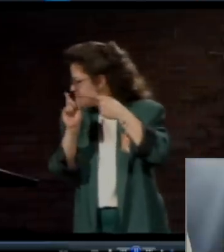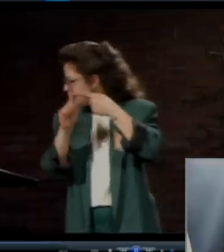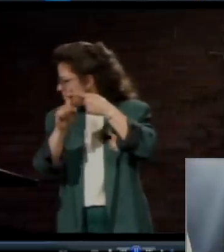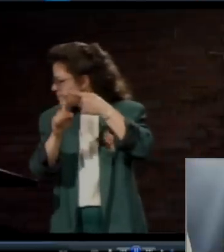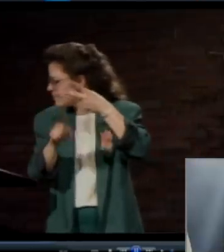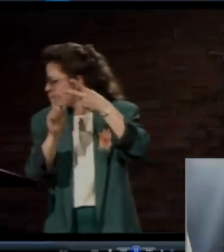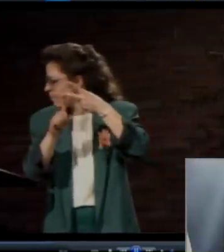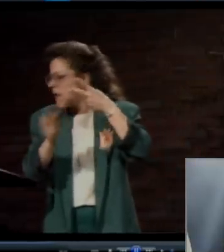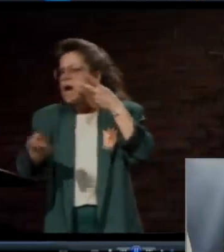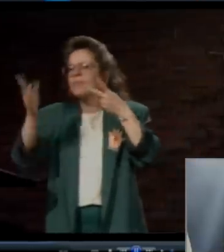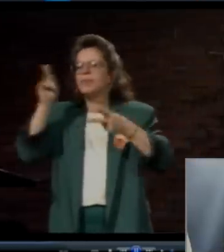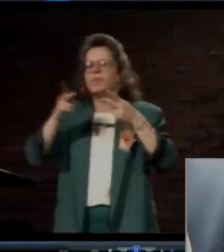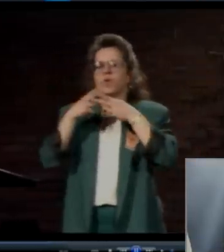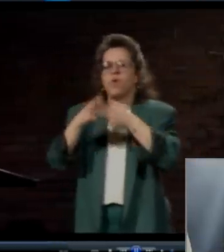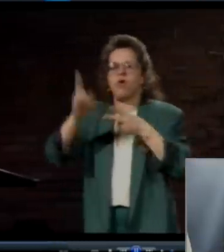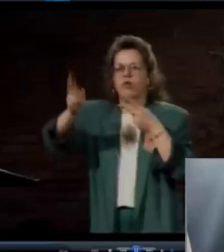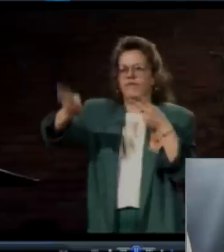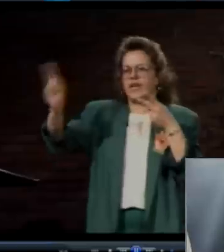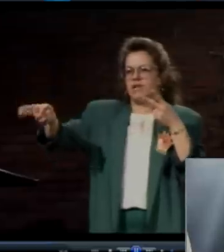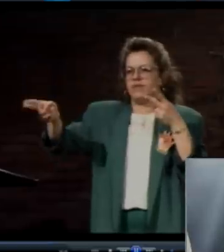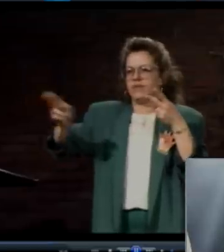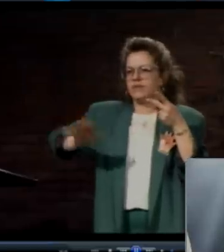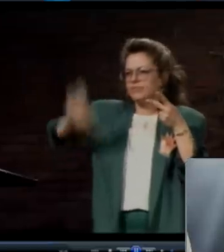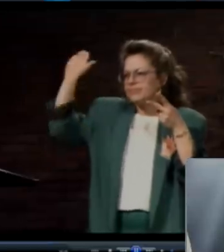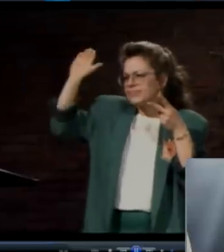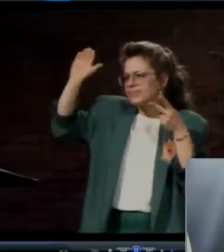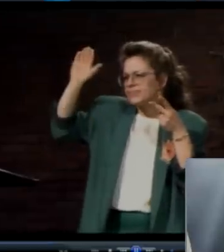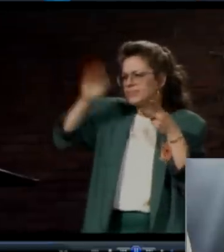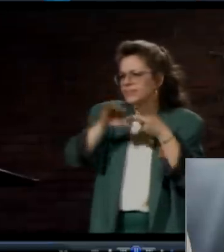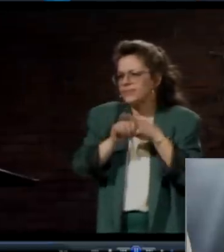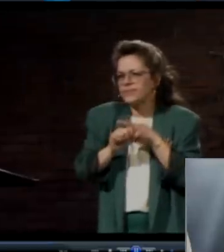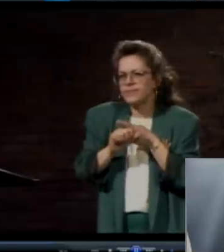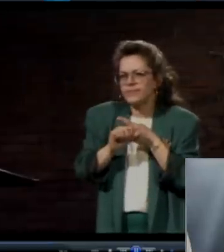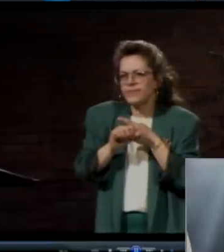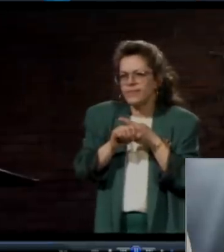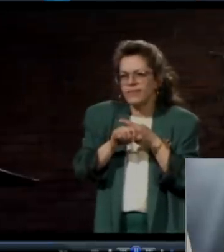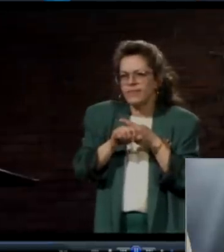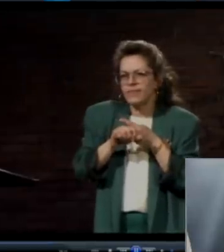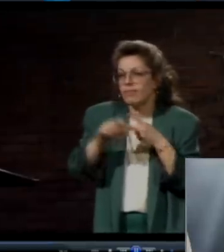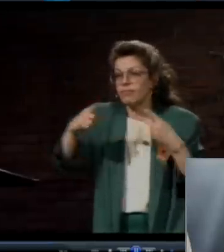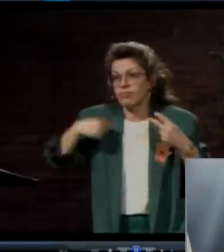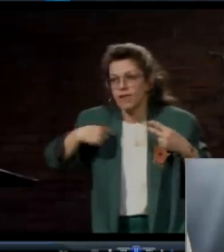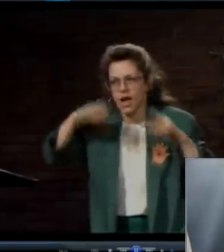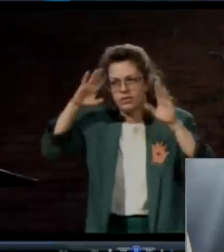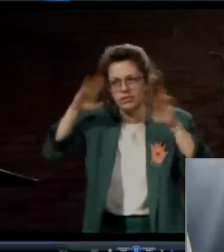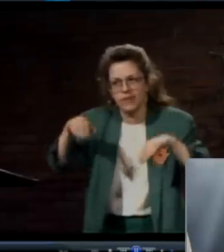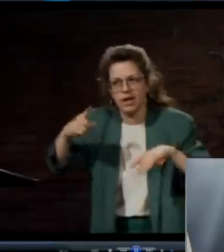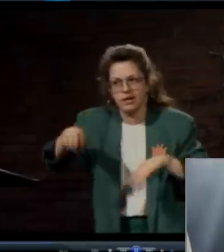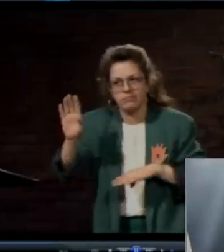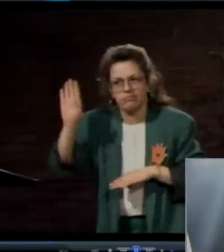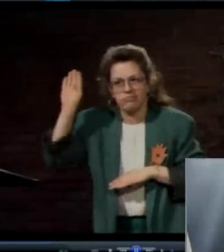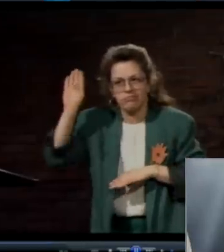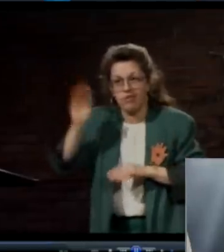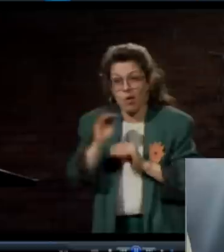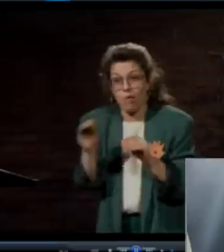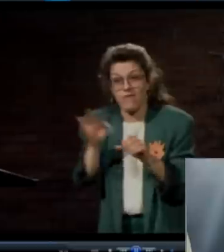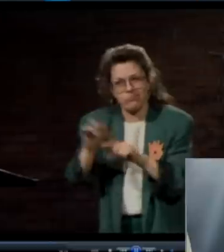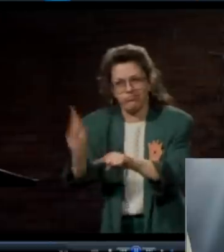Okay, around 10. Good. How many of you believe that the second answer is the best? How many of you